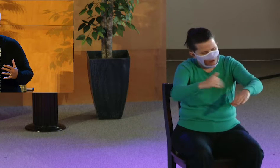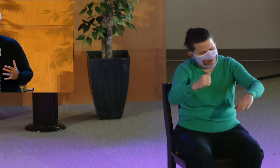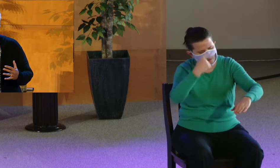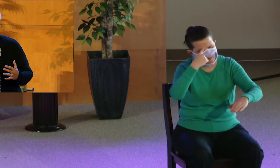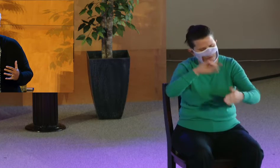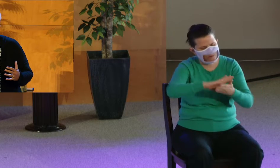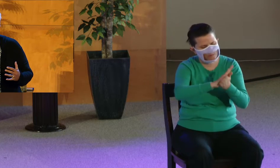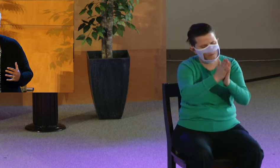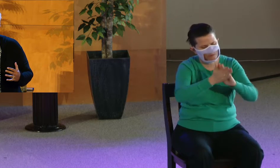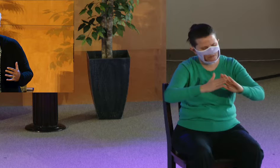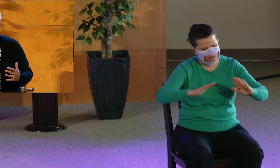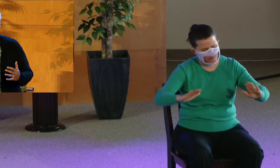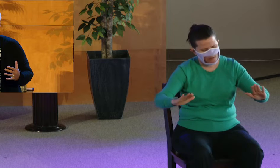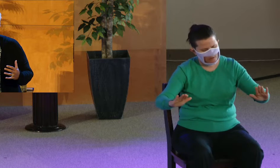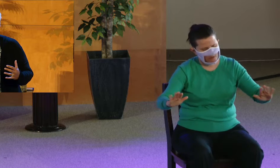we breathe.